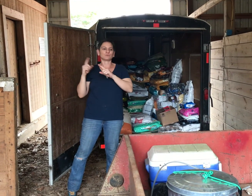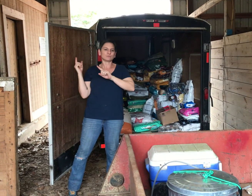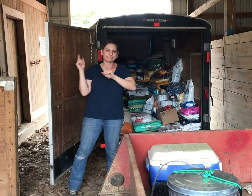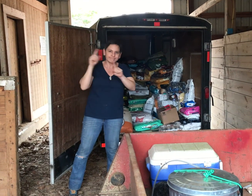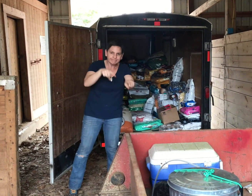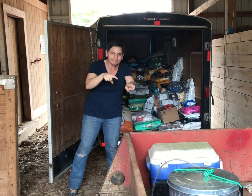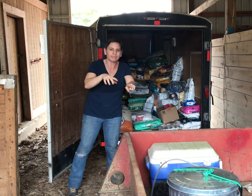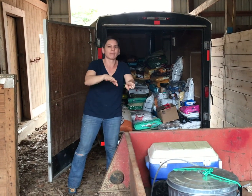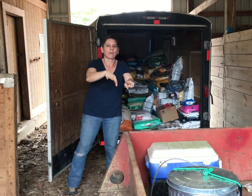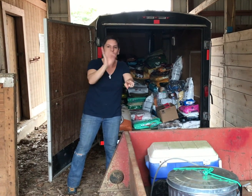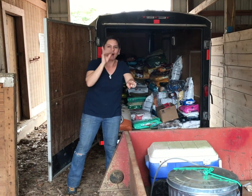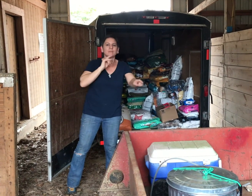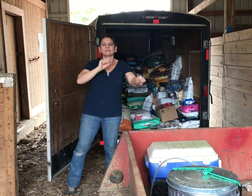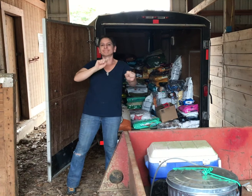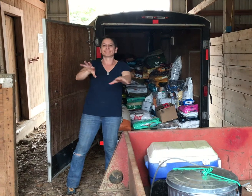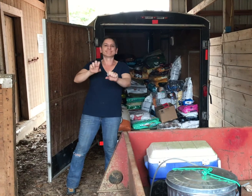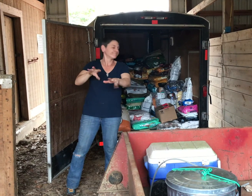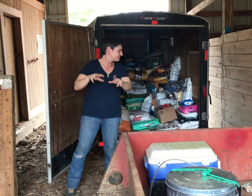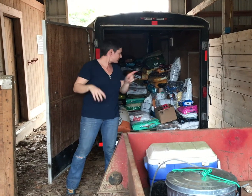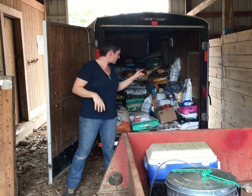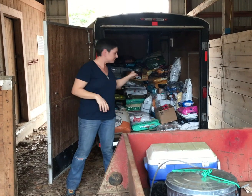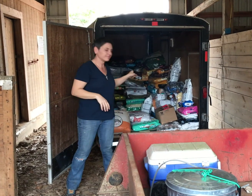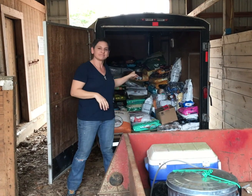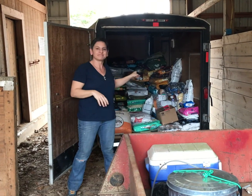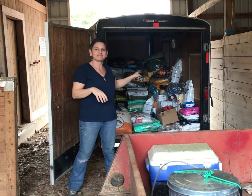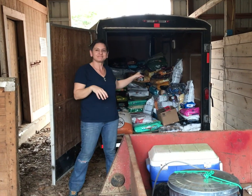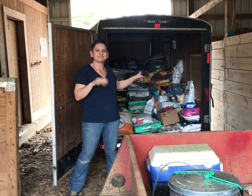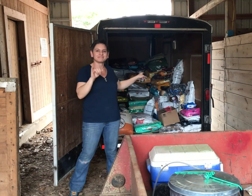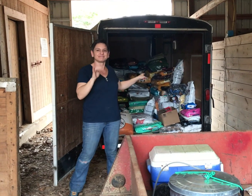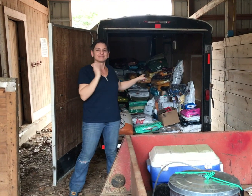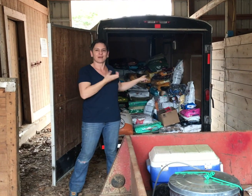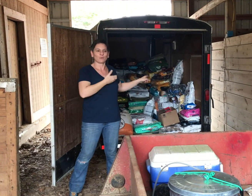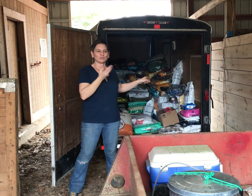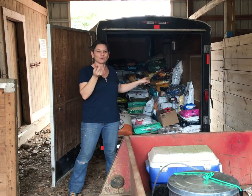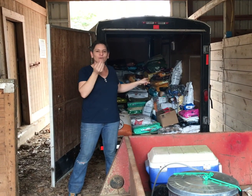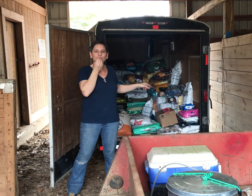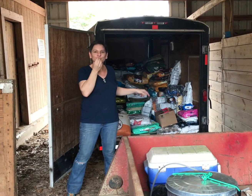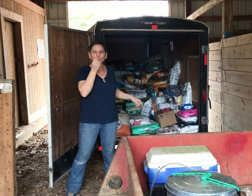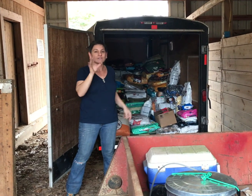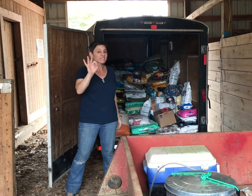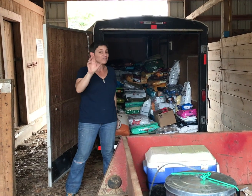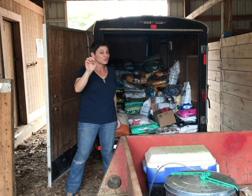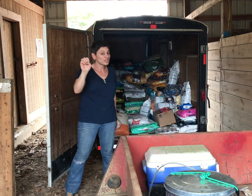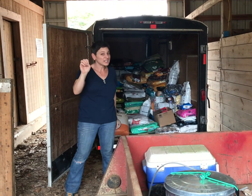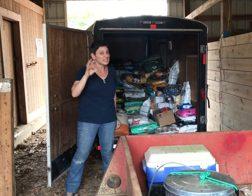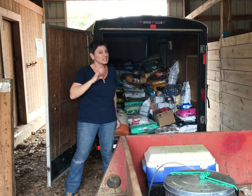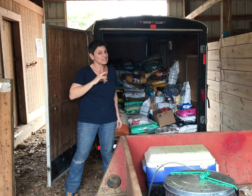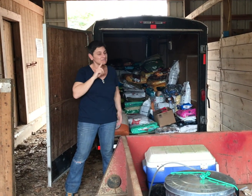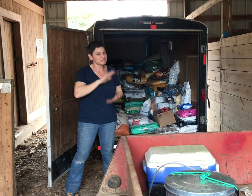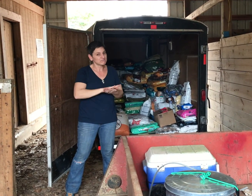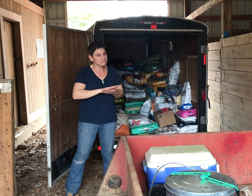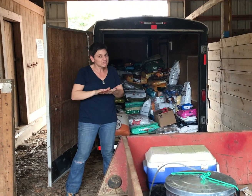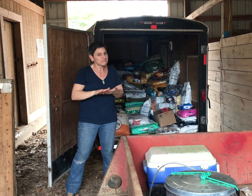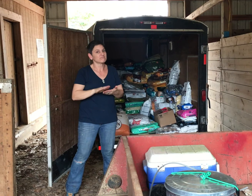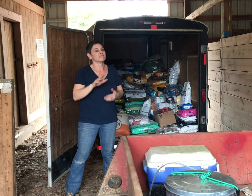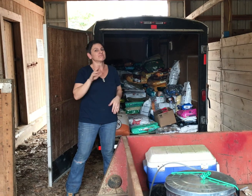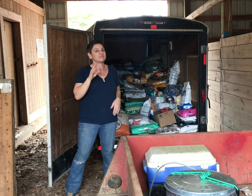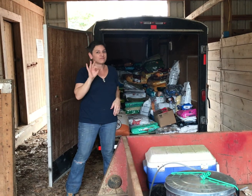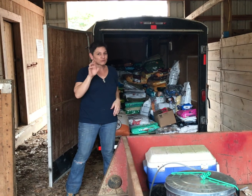come in and pick up their portion of free food. So this is our free dog food, which